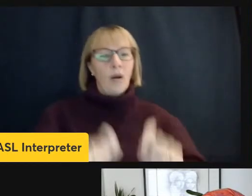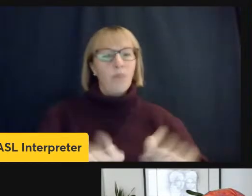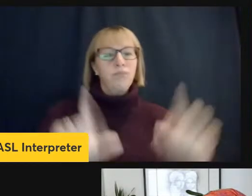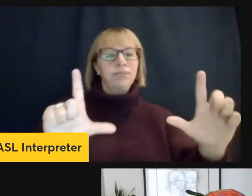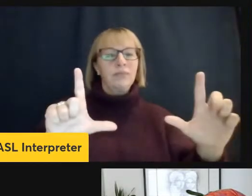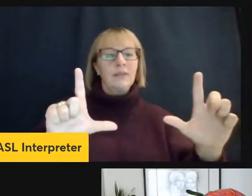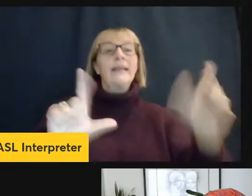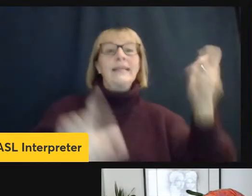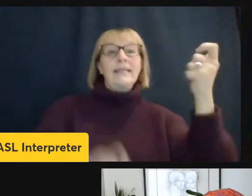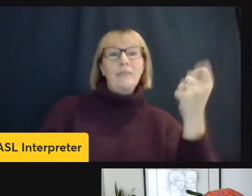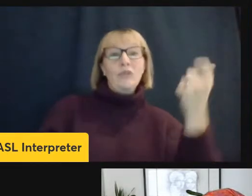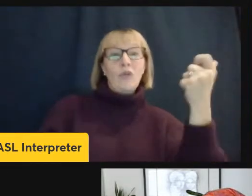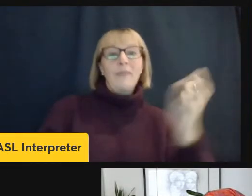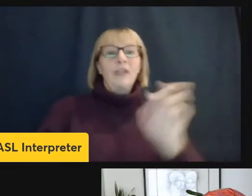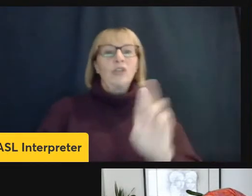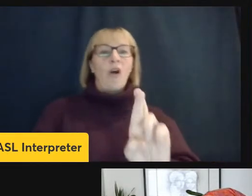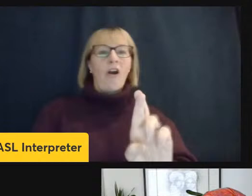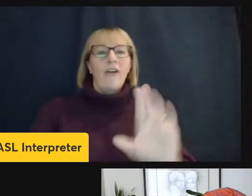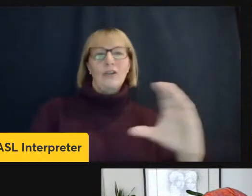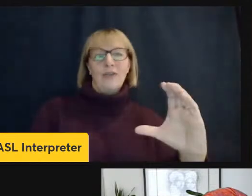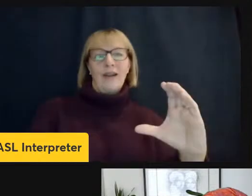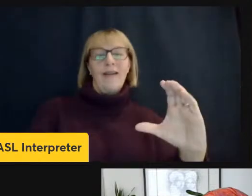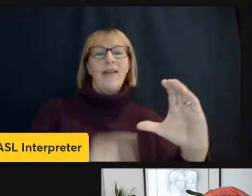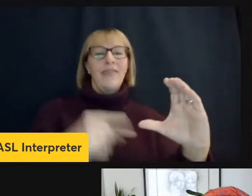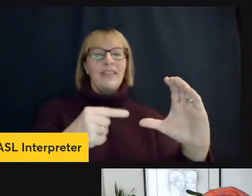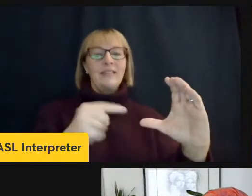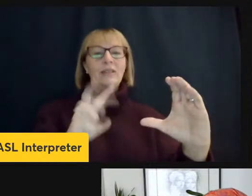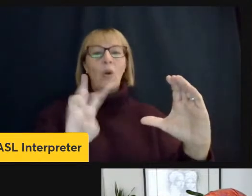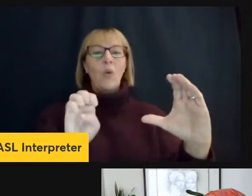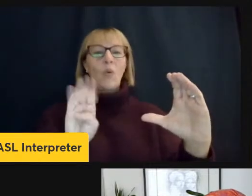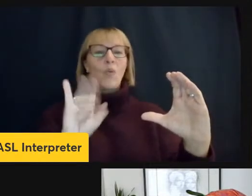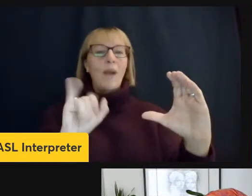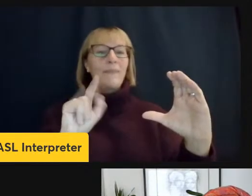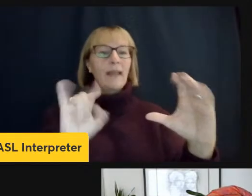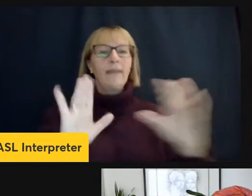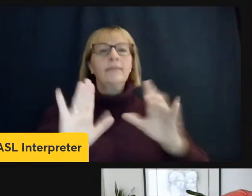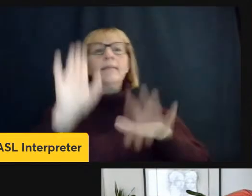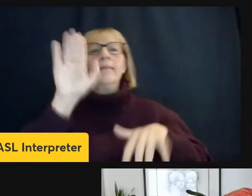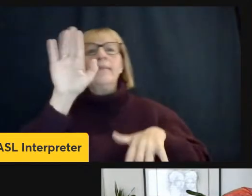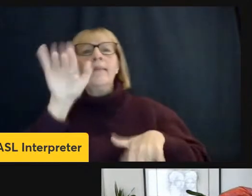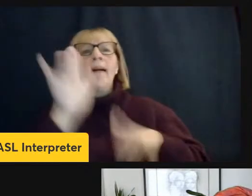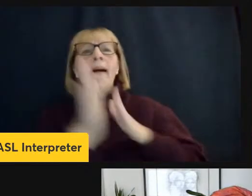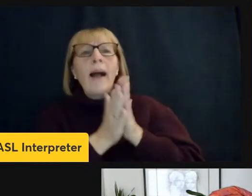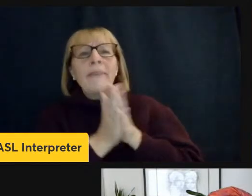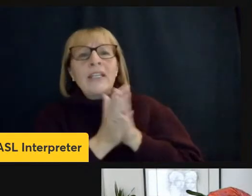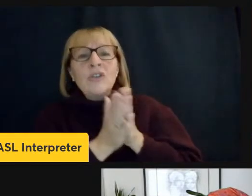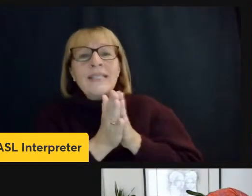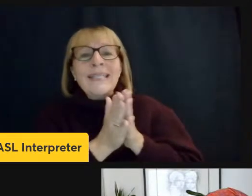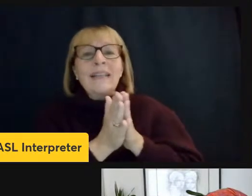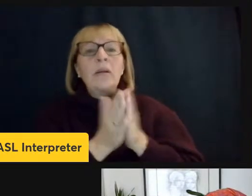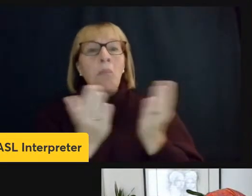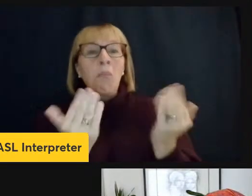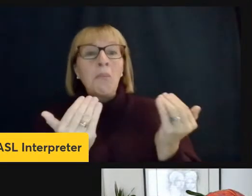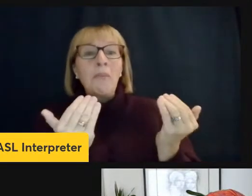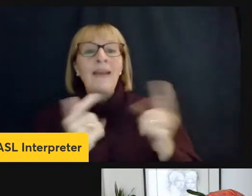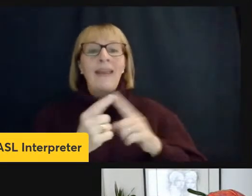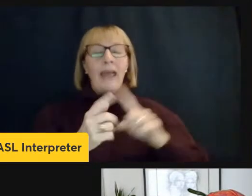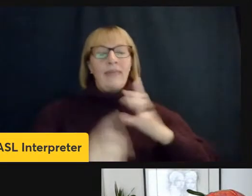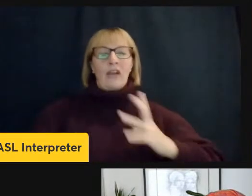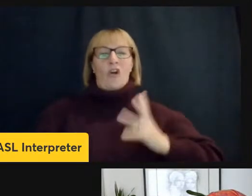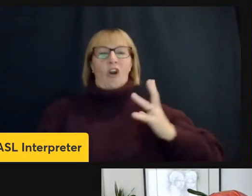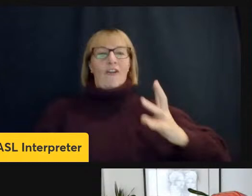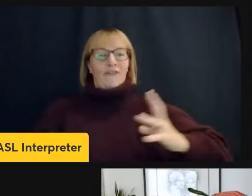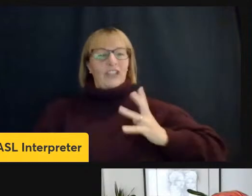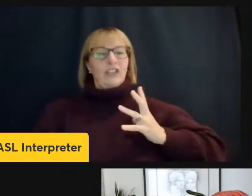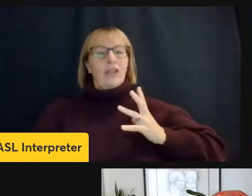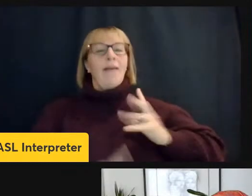subscribing, and in your email, letting us know that you're interested in participating. Our official enrollment will begin in the new year,